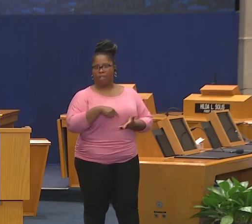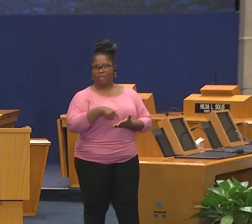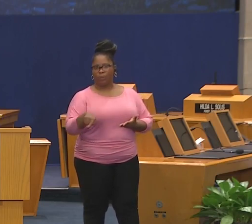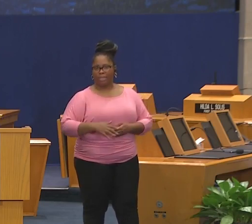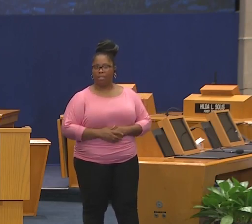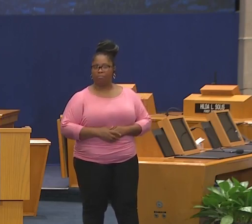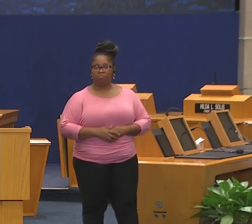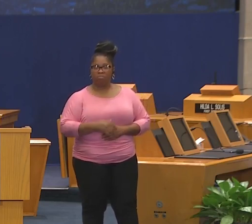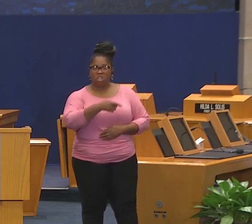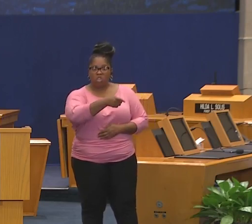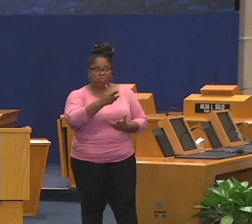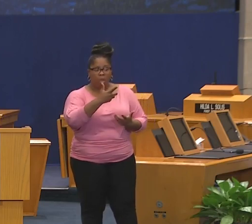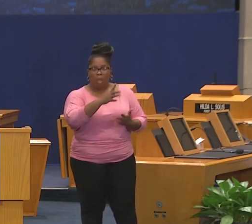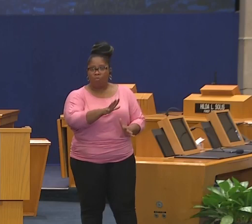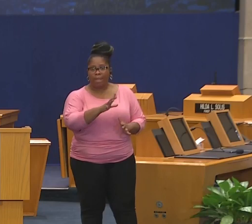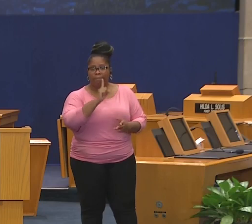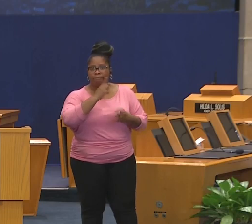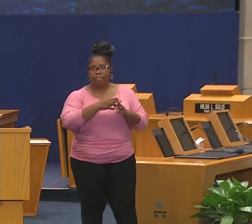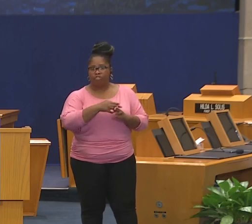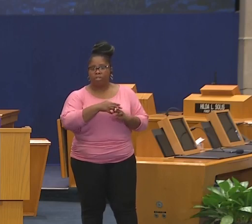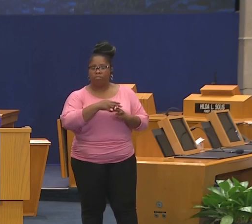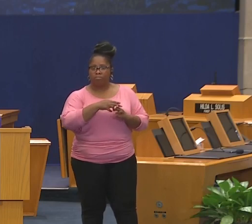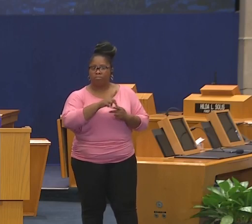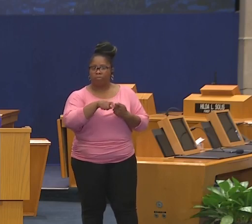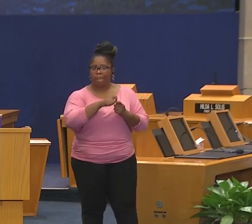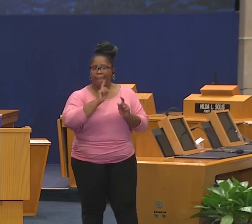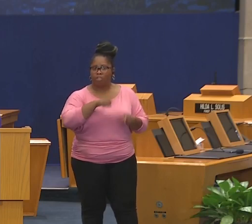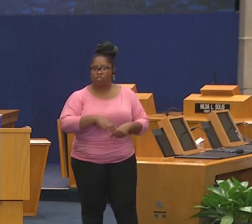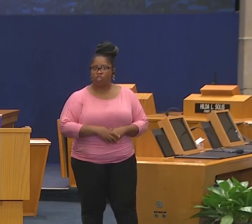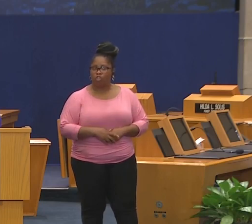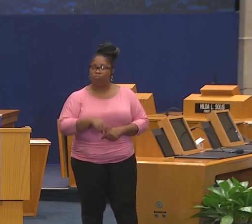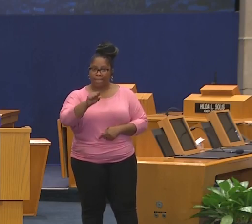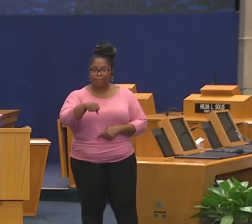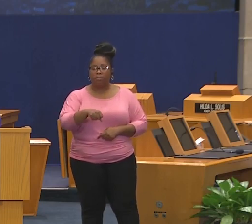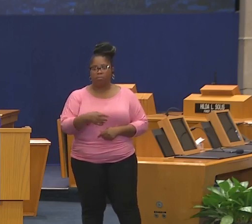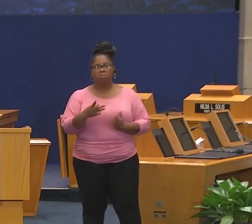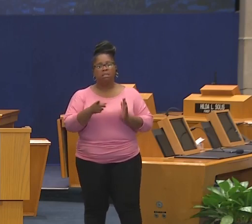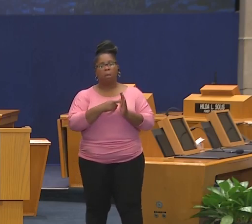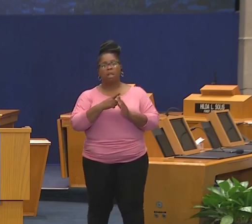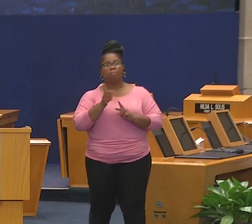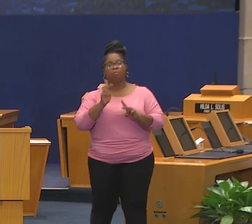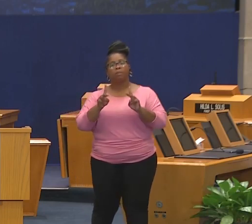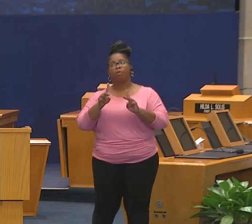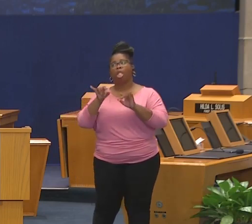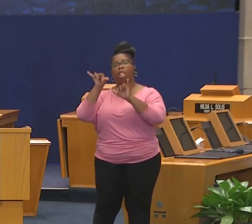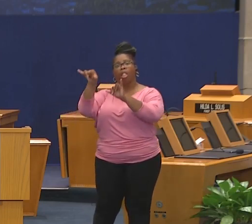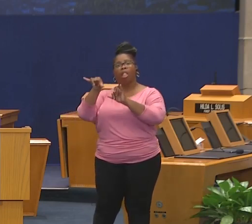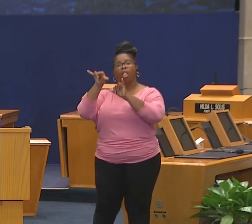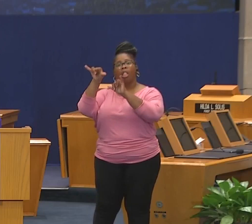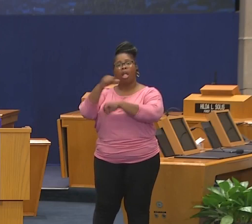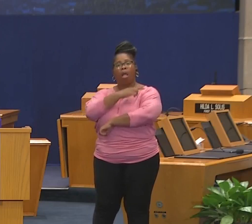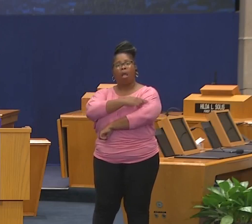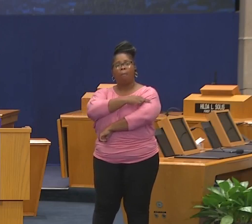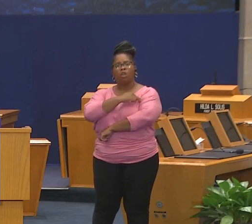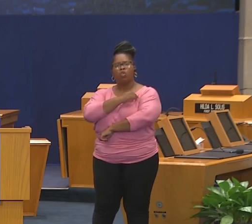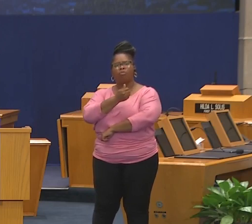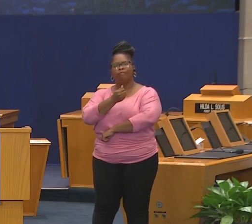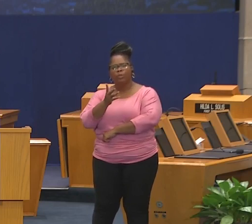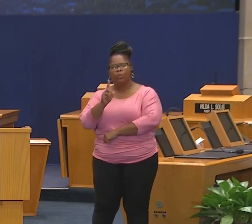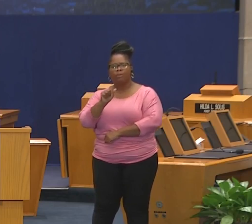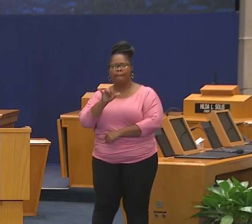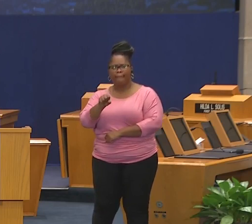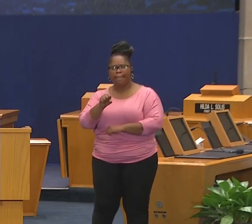the answer to your question when you noted that sometimes people can be in the hospital for a few days before they